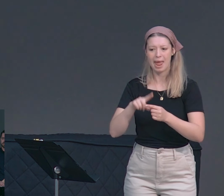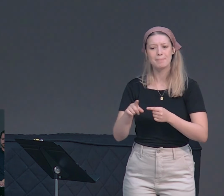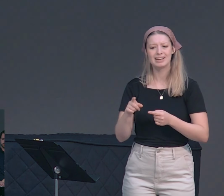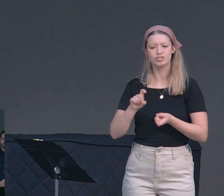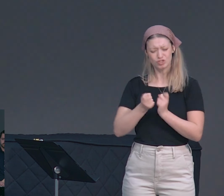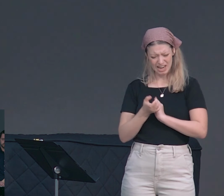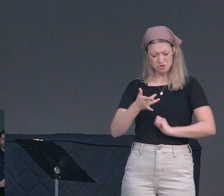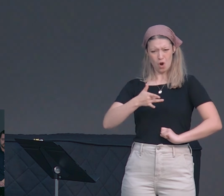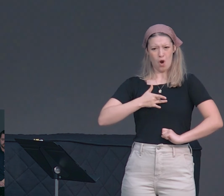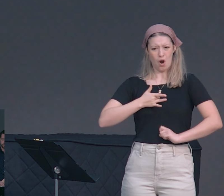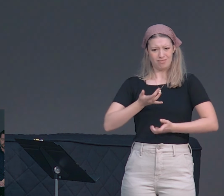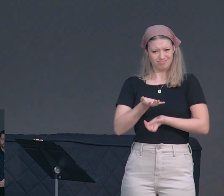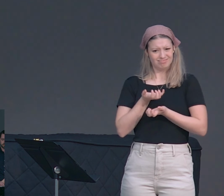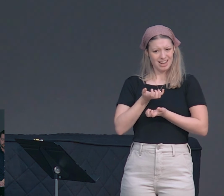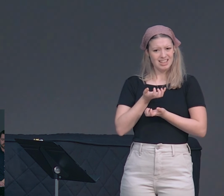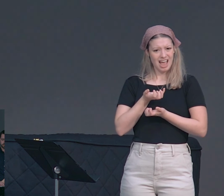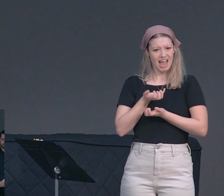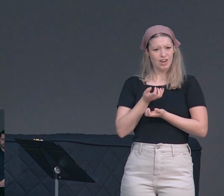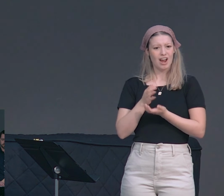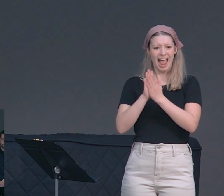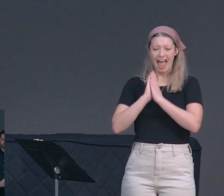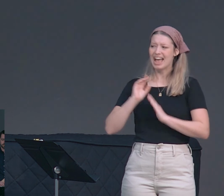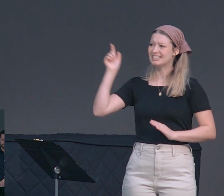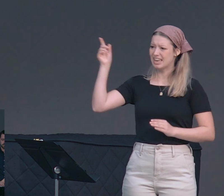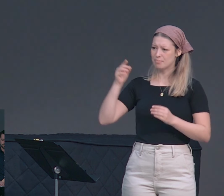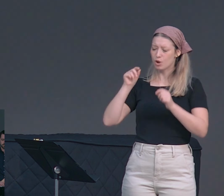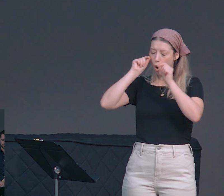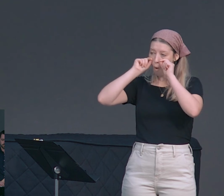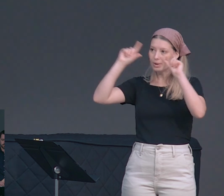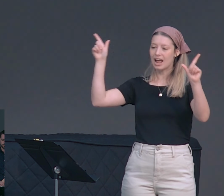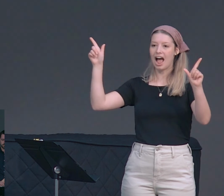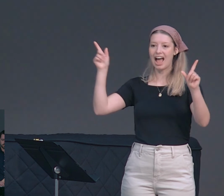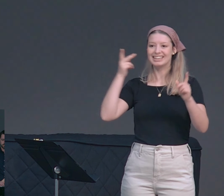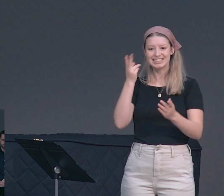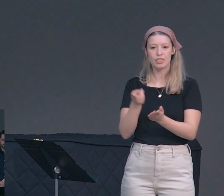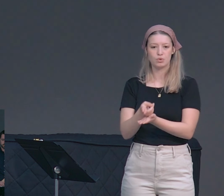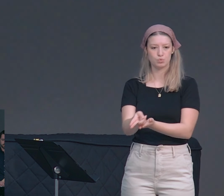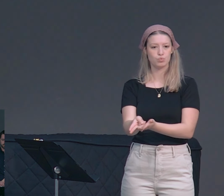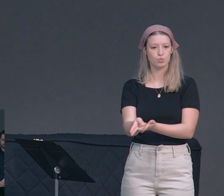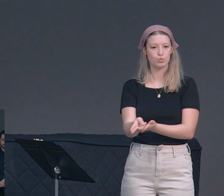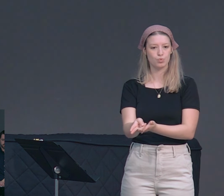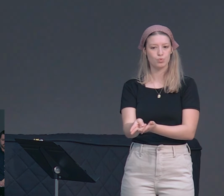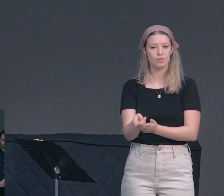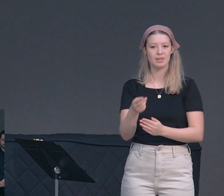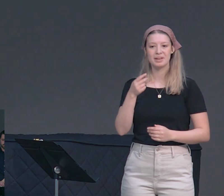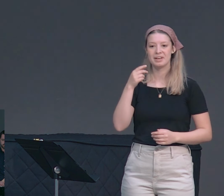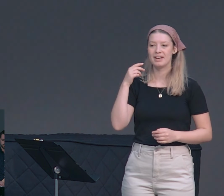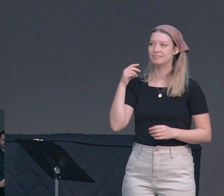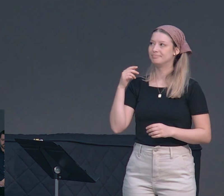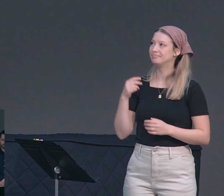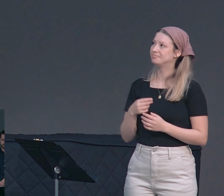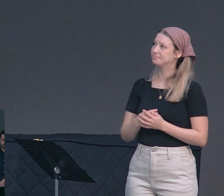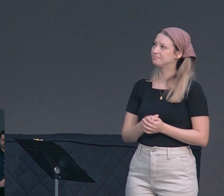heart with all its desires and to ask Him to open your eyes to the truth of His loving grace for